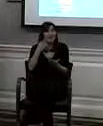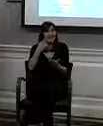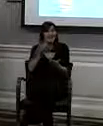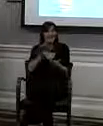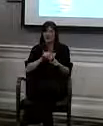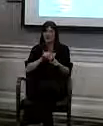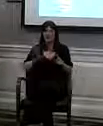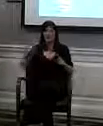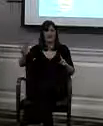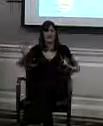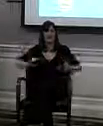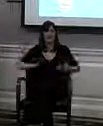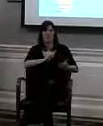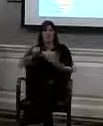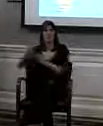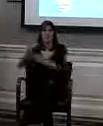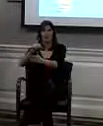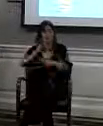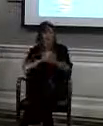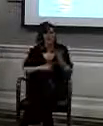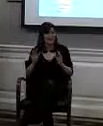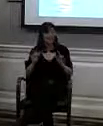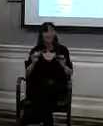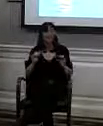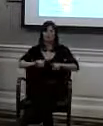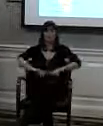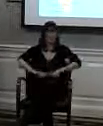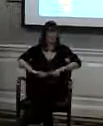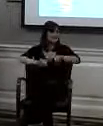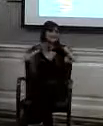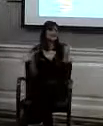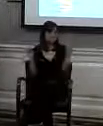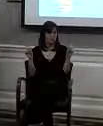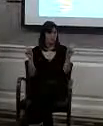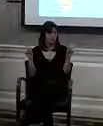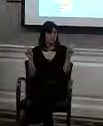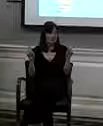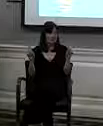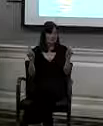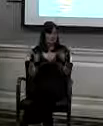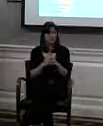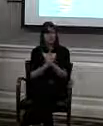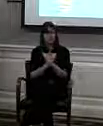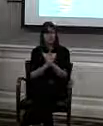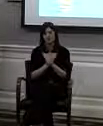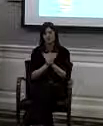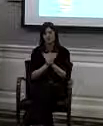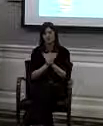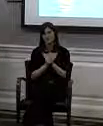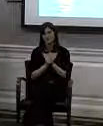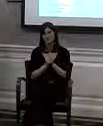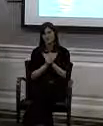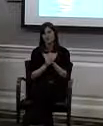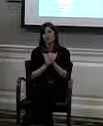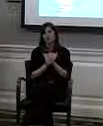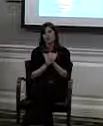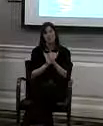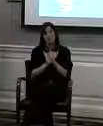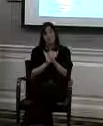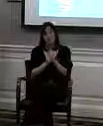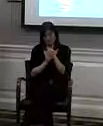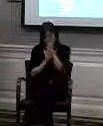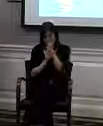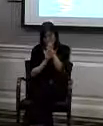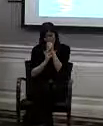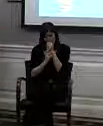group, the manner in which human rights education is introduced, and the anticipated outcome of the learners being taught. Moving beyond